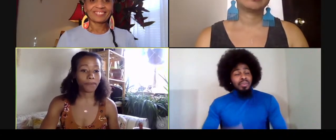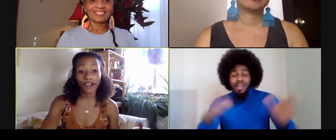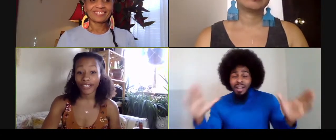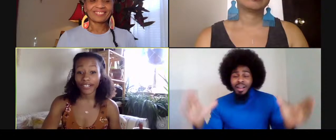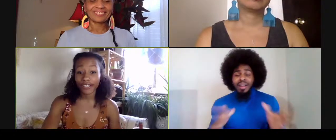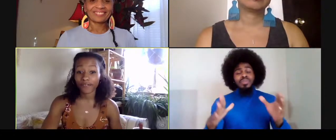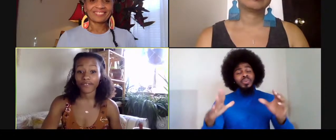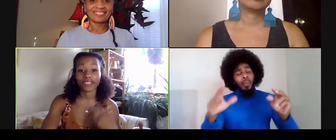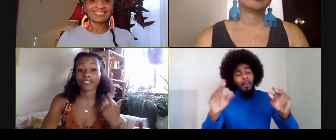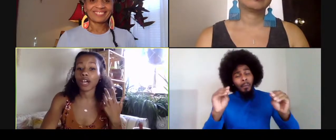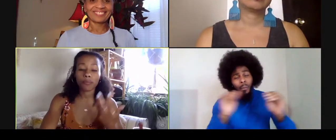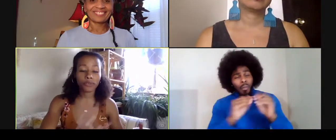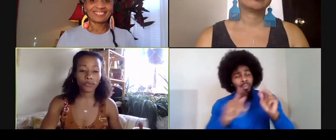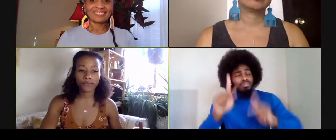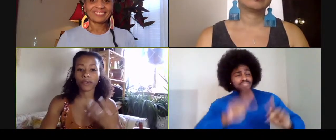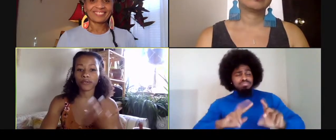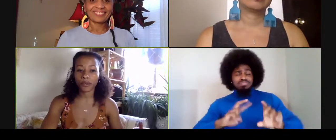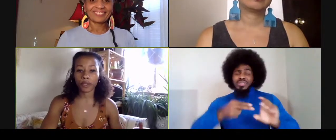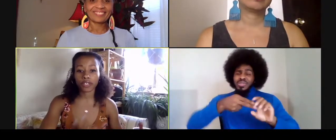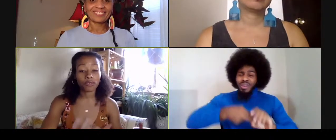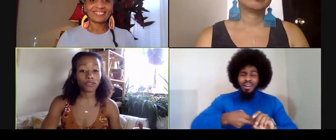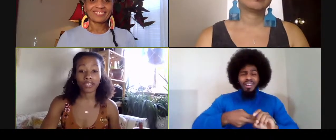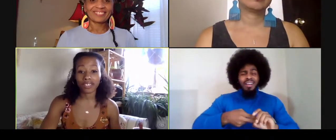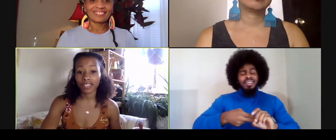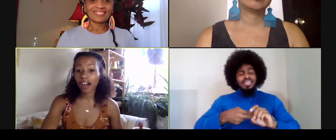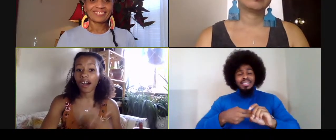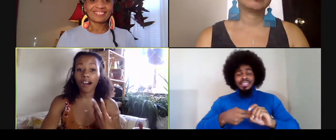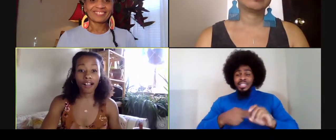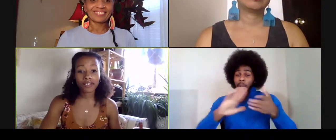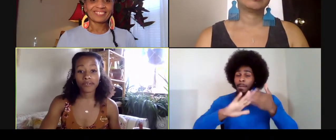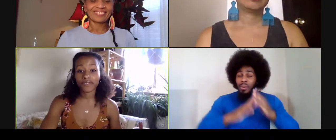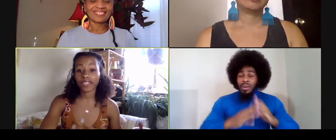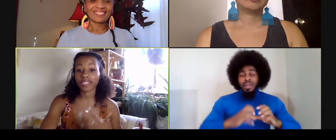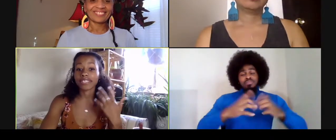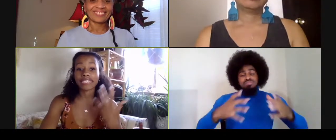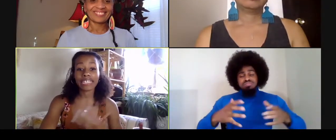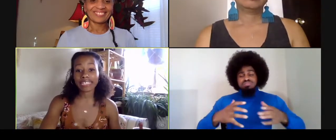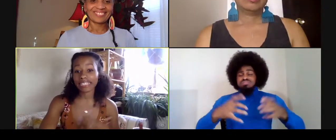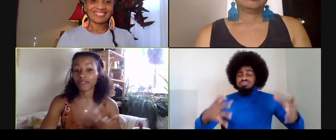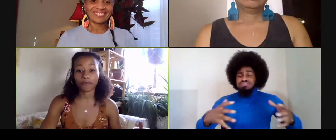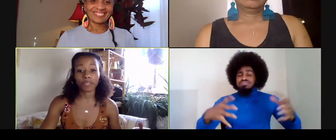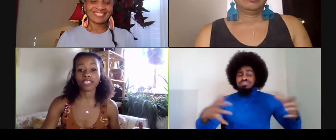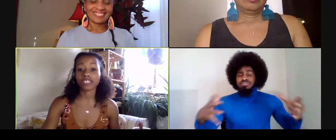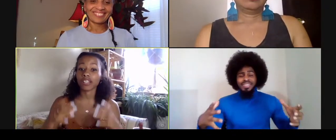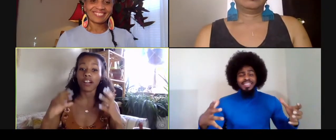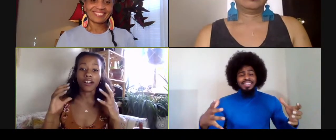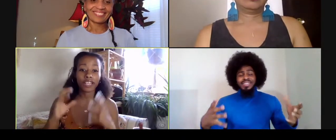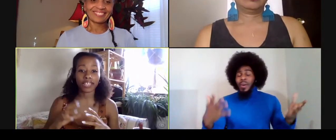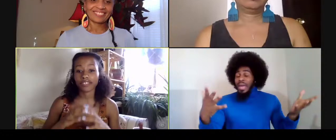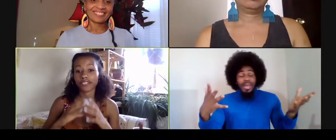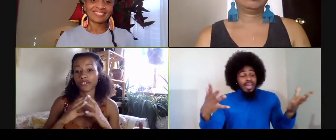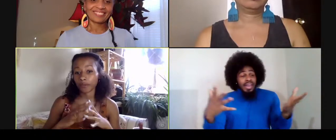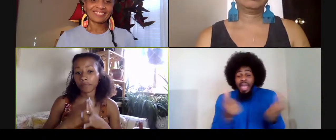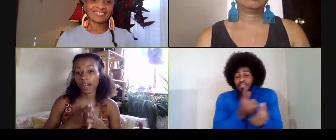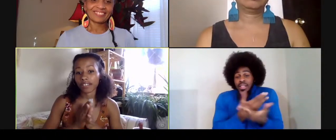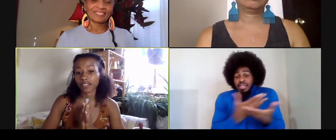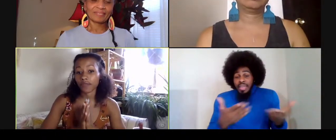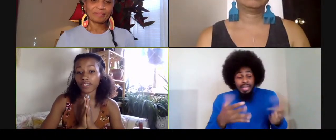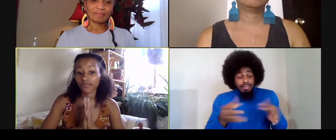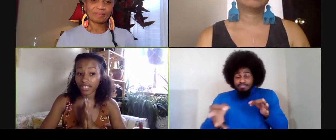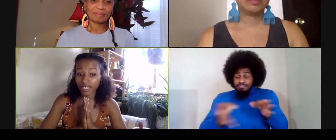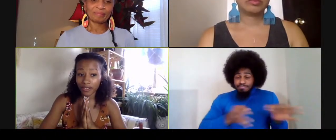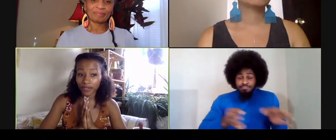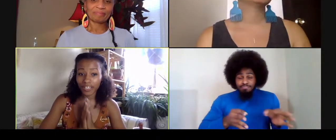a part of this beautiful growing community. All of these links and information are in the description box of